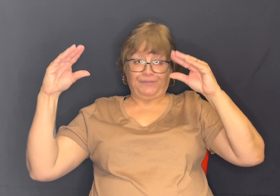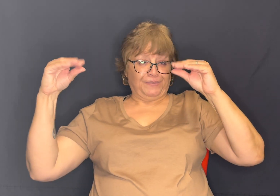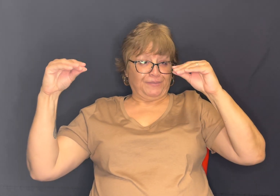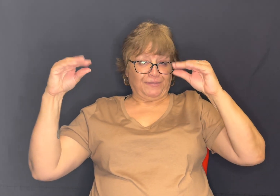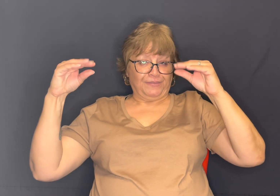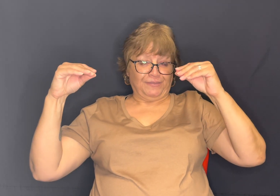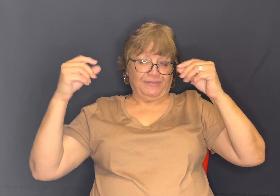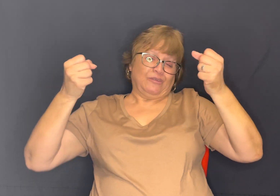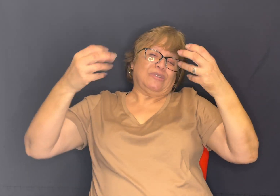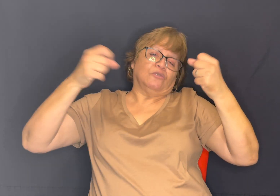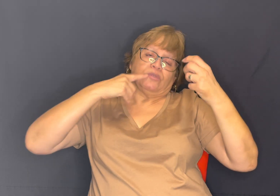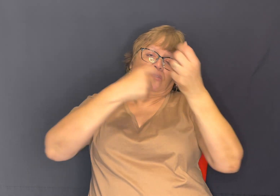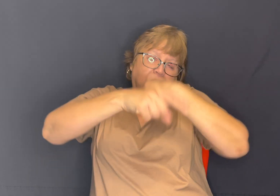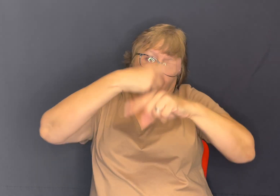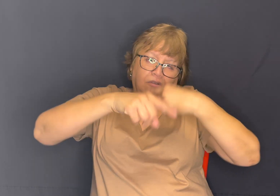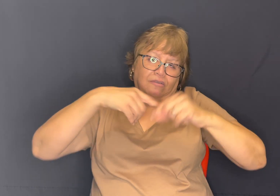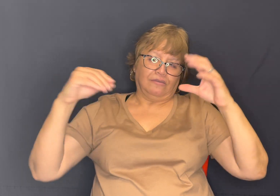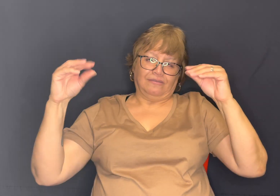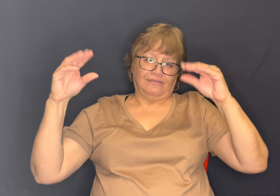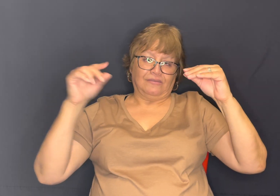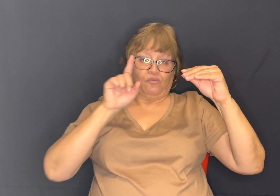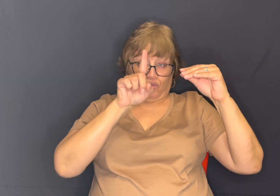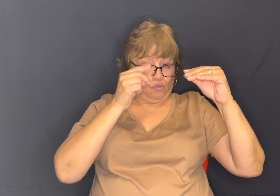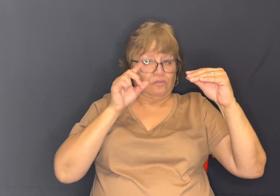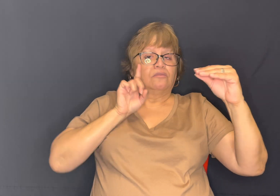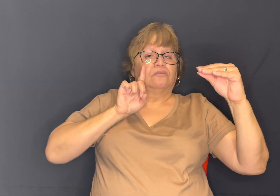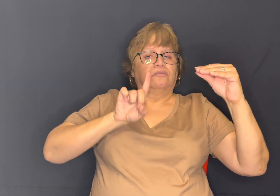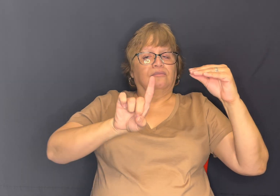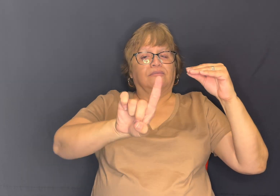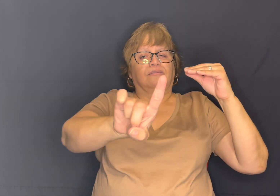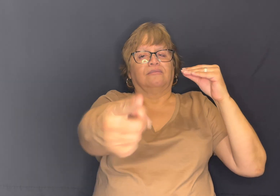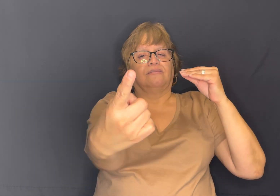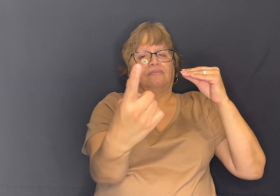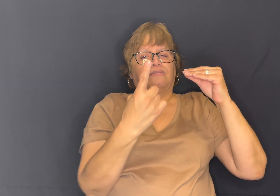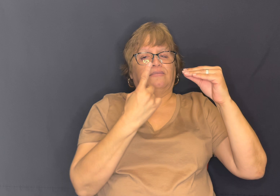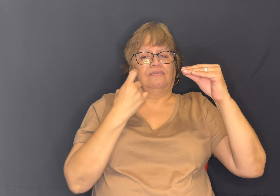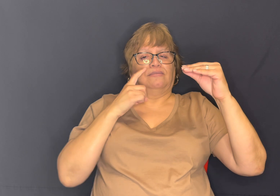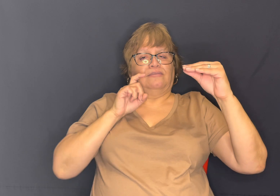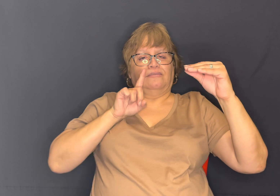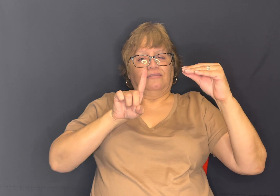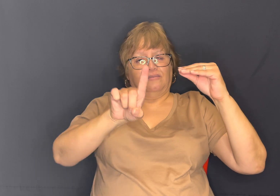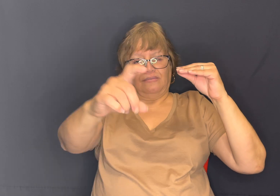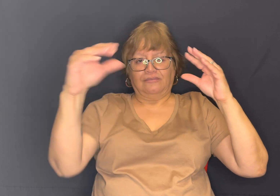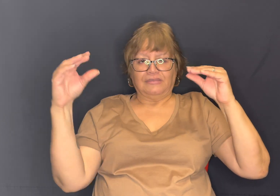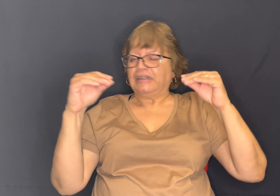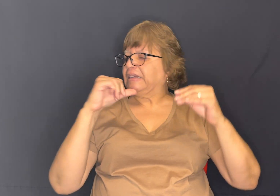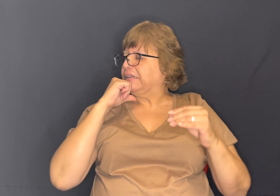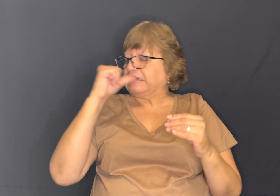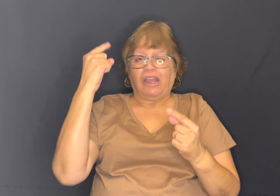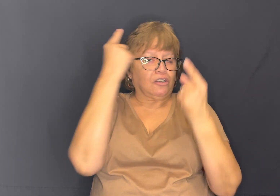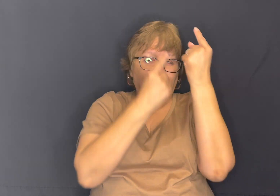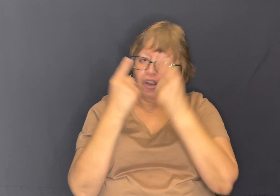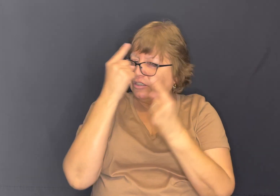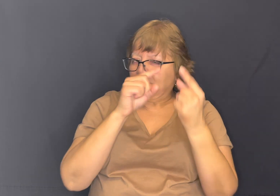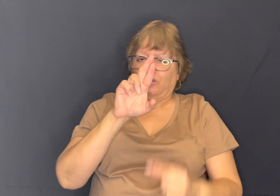What you're supposed to do is while the deaf people are signing, just walk right through. Just walk right